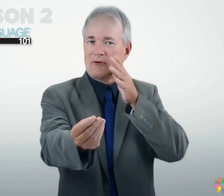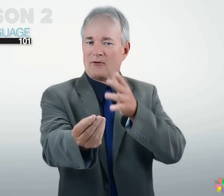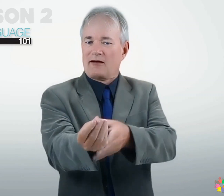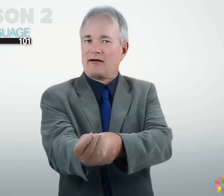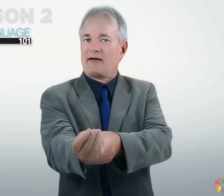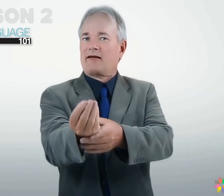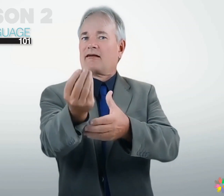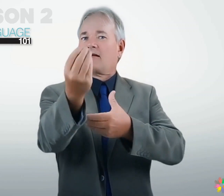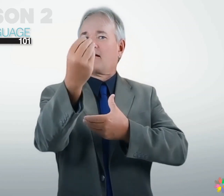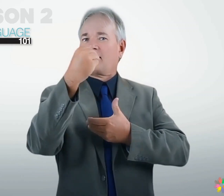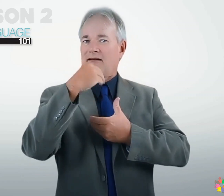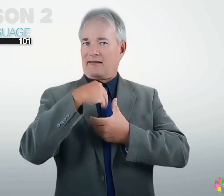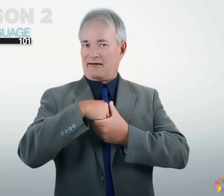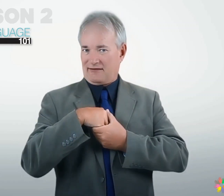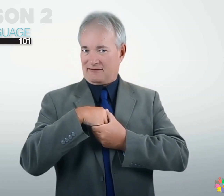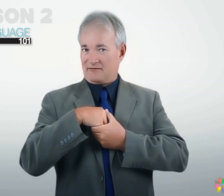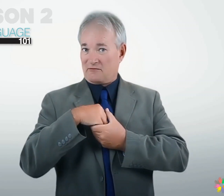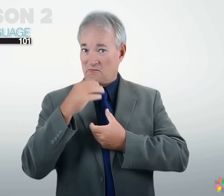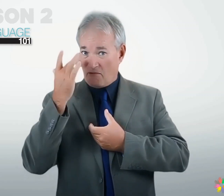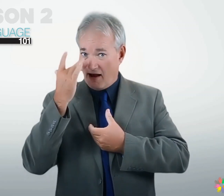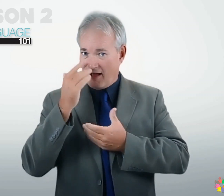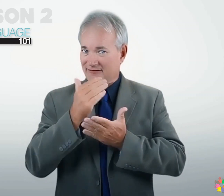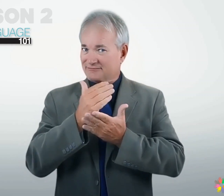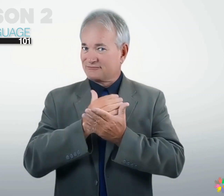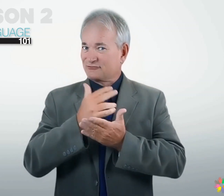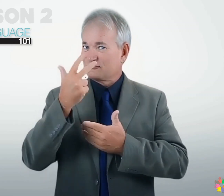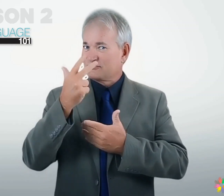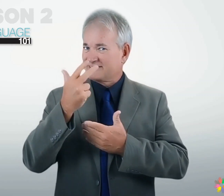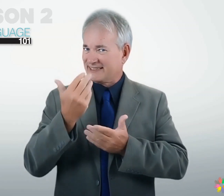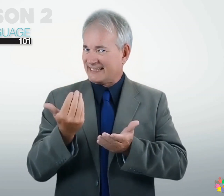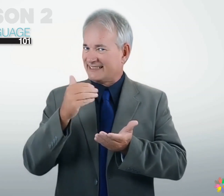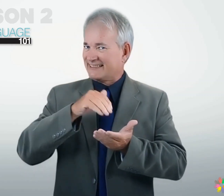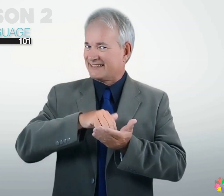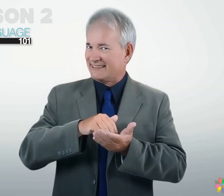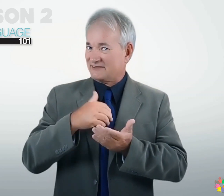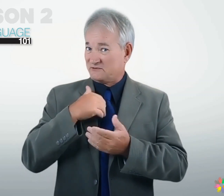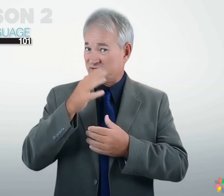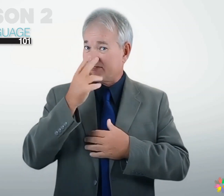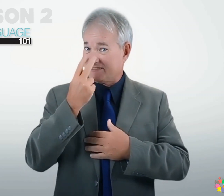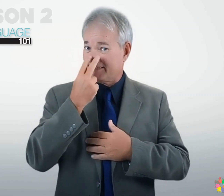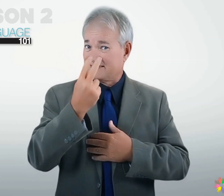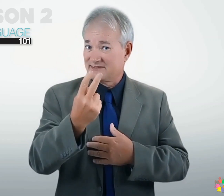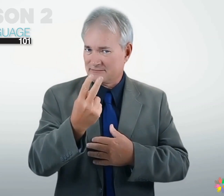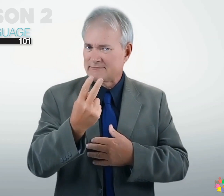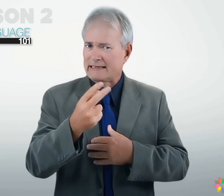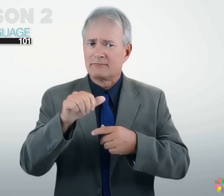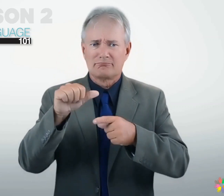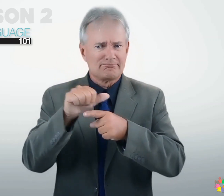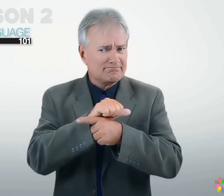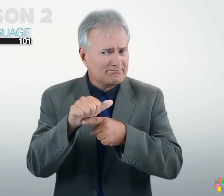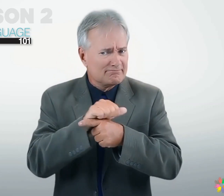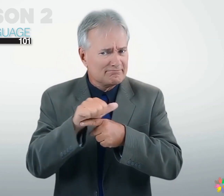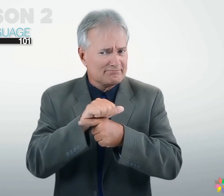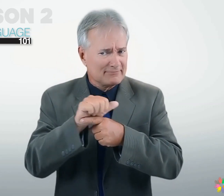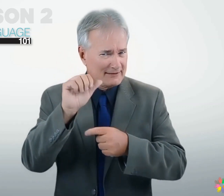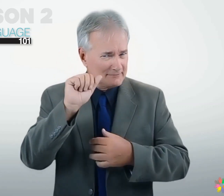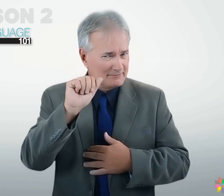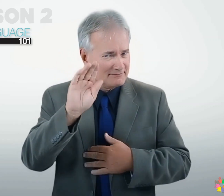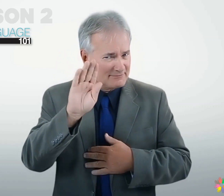worry. Keep at it. And I'm going to hold on to the information. We're going to move right along to lesson 3. And I'll see you there. But